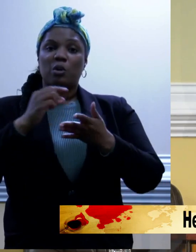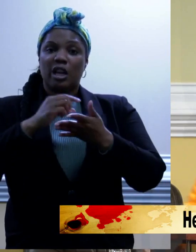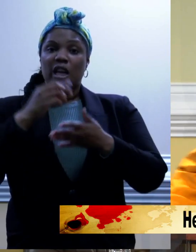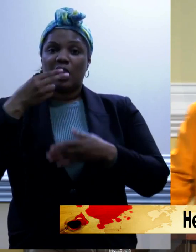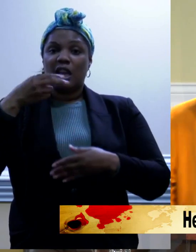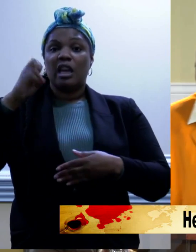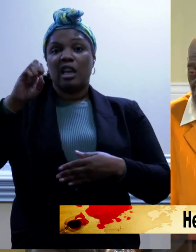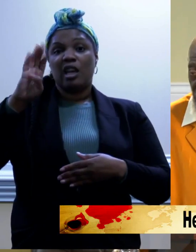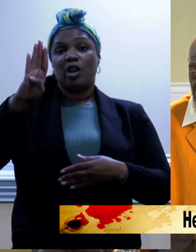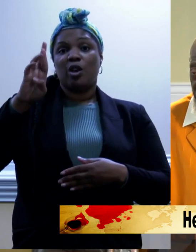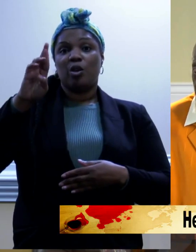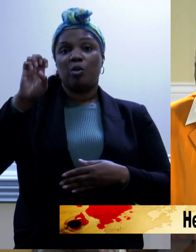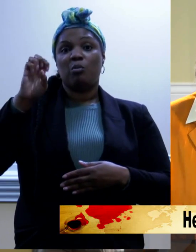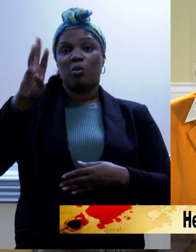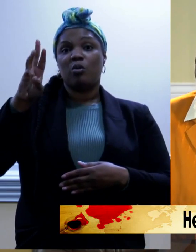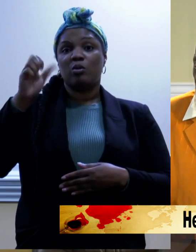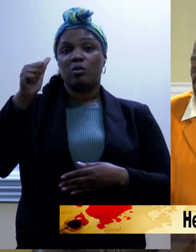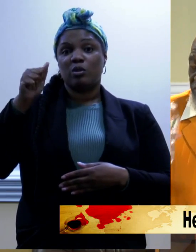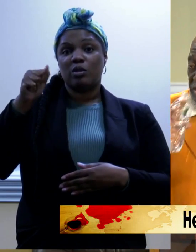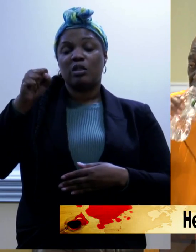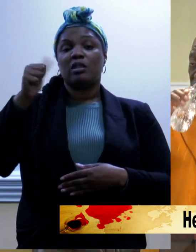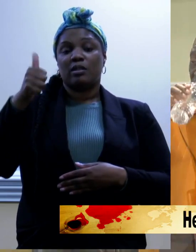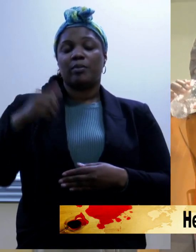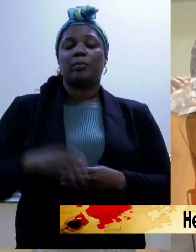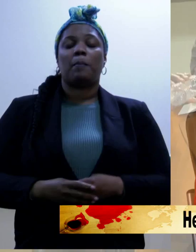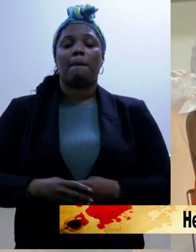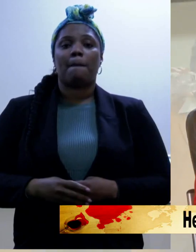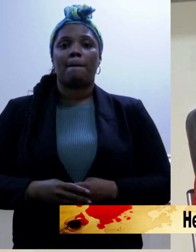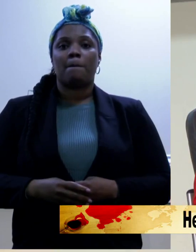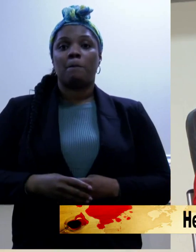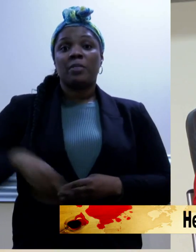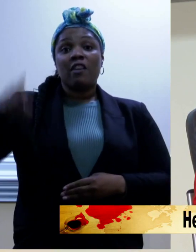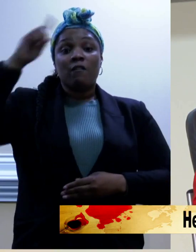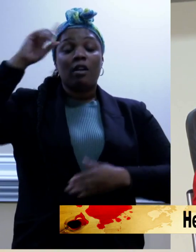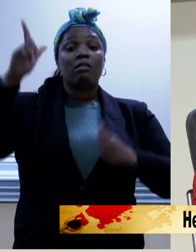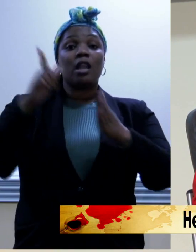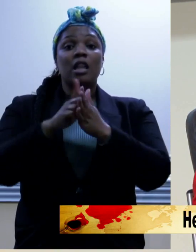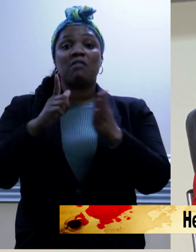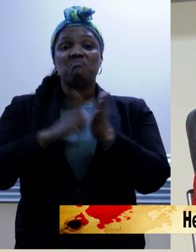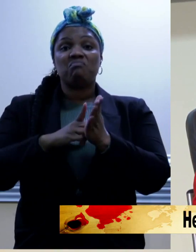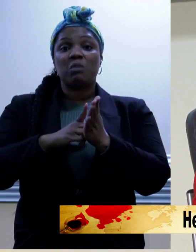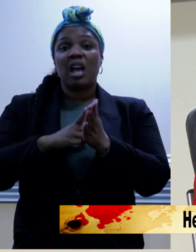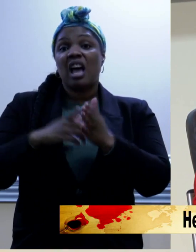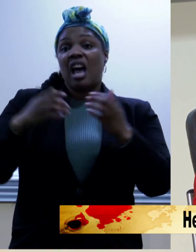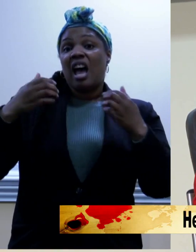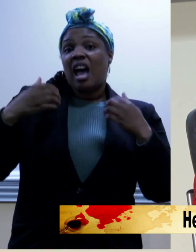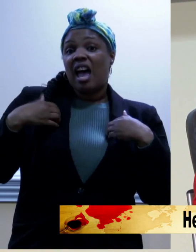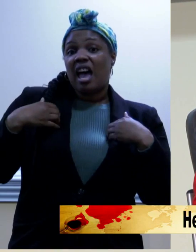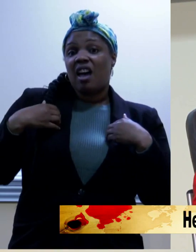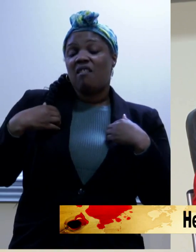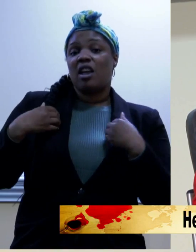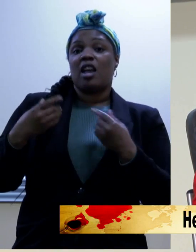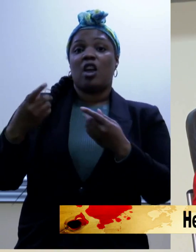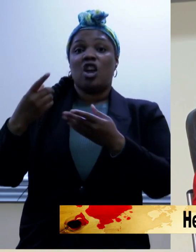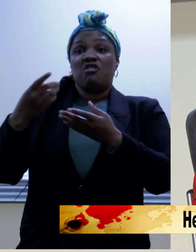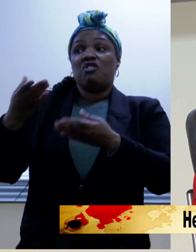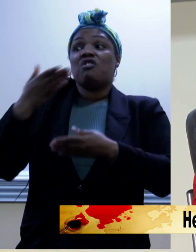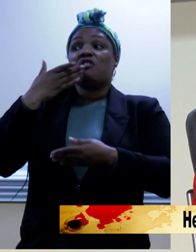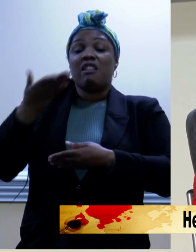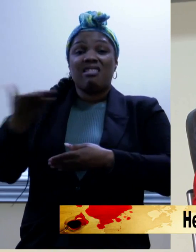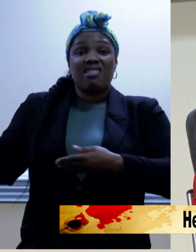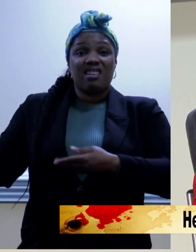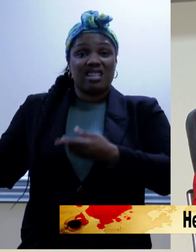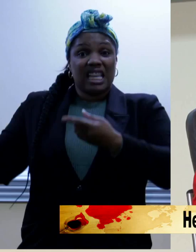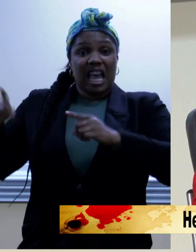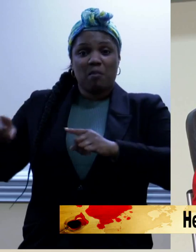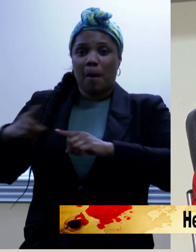Hebrews 10 and verse 1. Okay, read it. For the law, having a shadow of good things to come, and not the very image